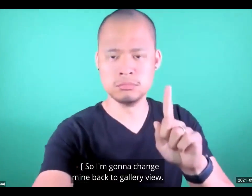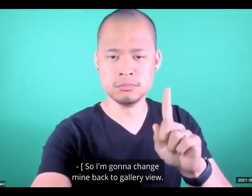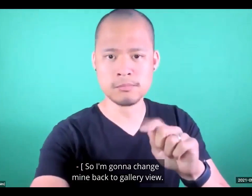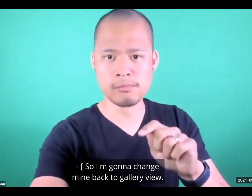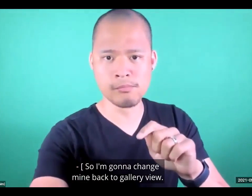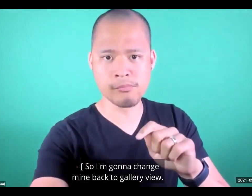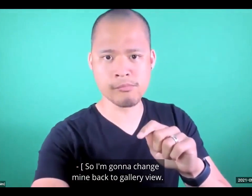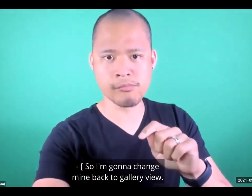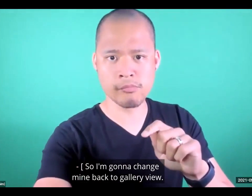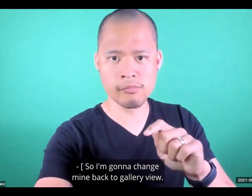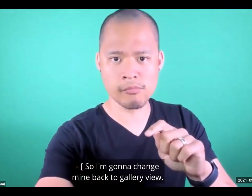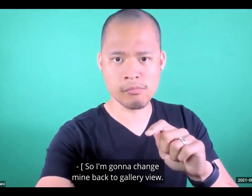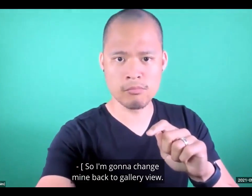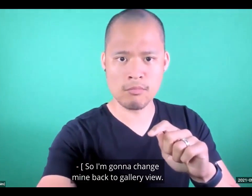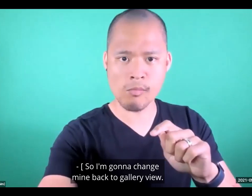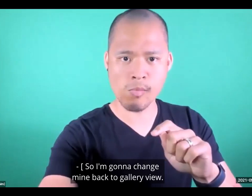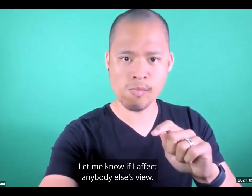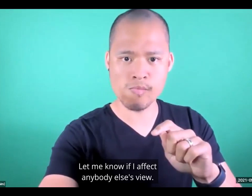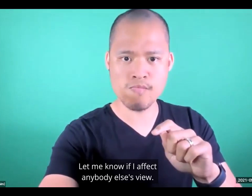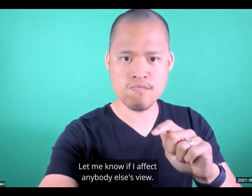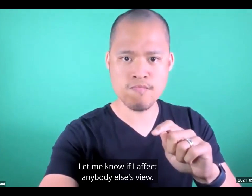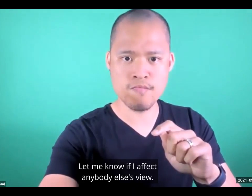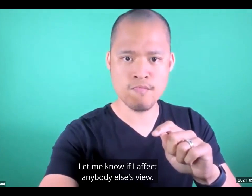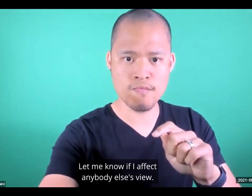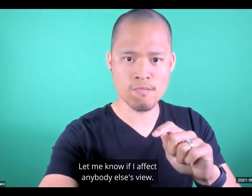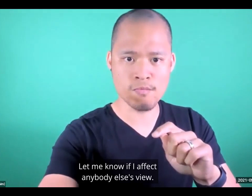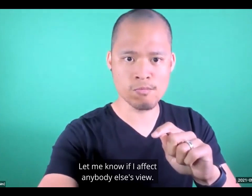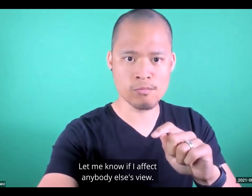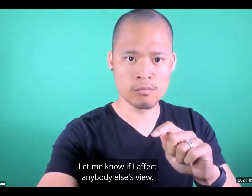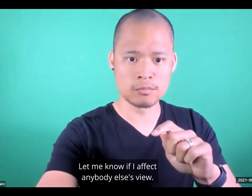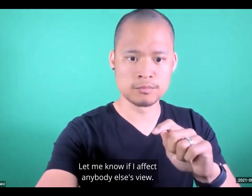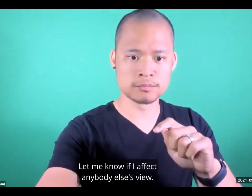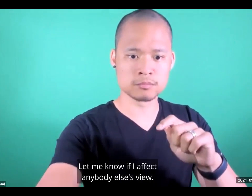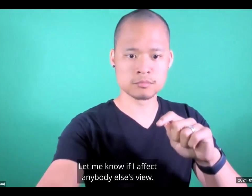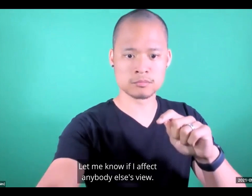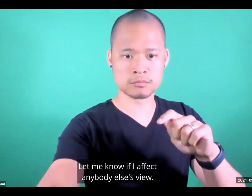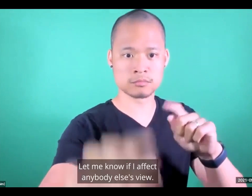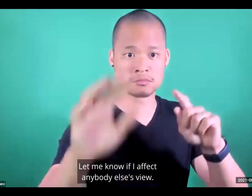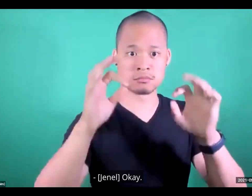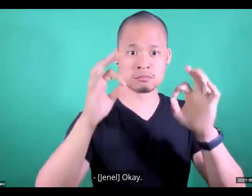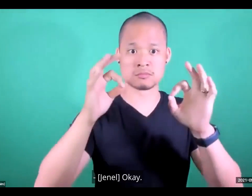So I'm going to change mine back to gallery view. Let me know if I affect anybody else's view.